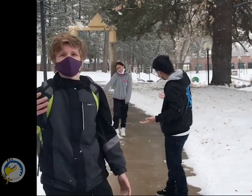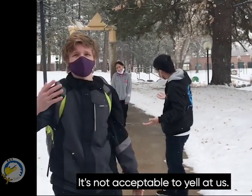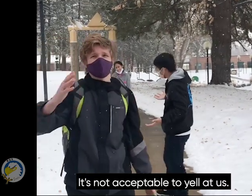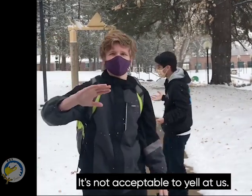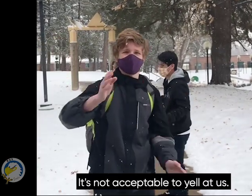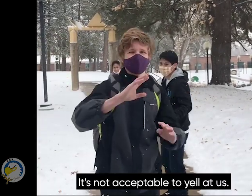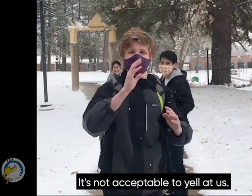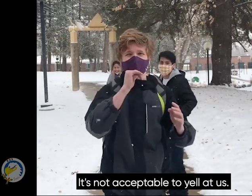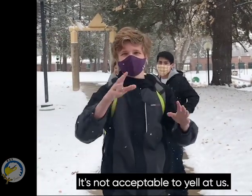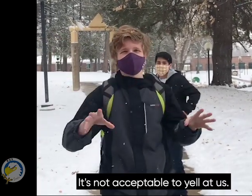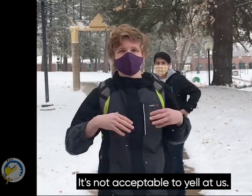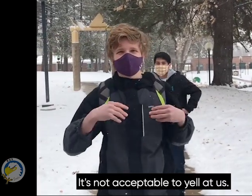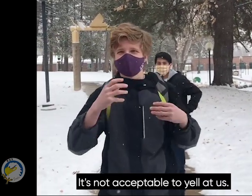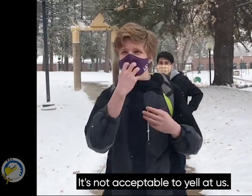It's not acceptable to yell at us.